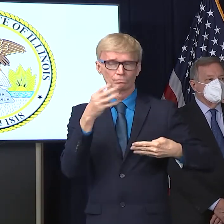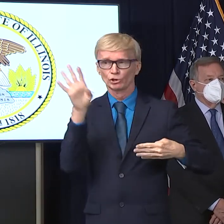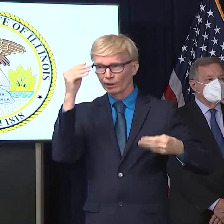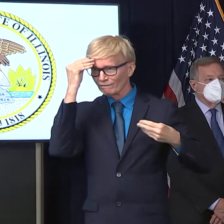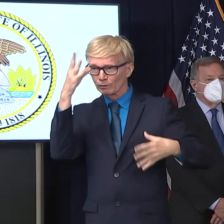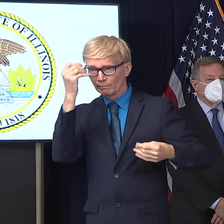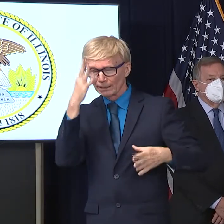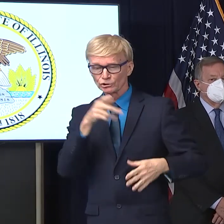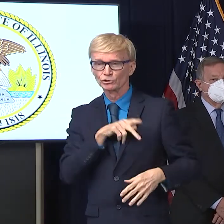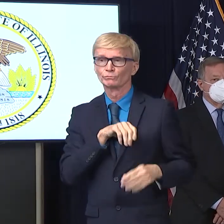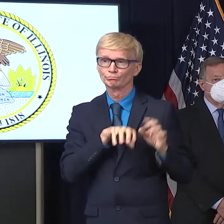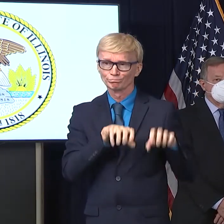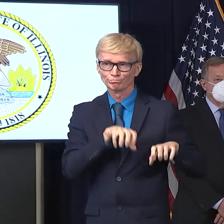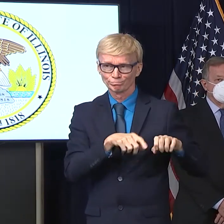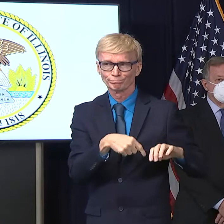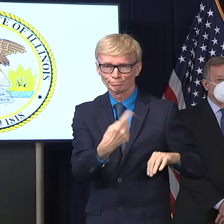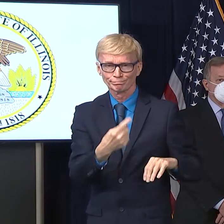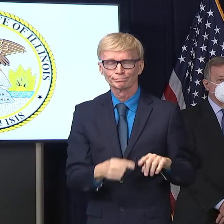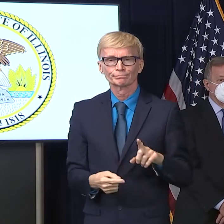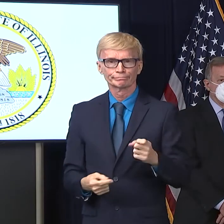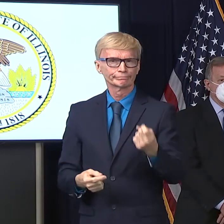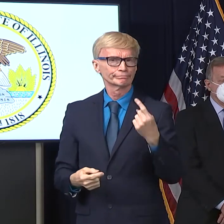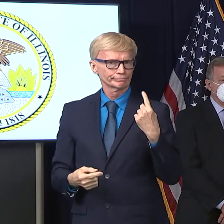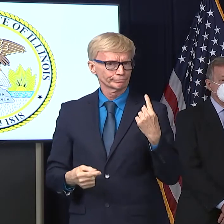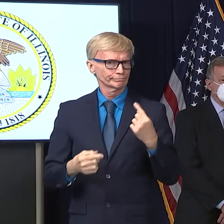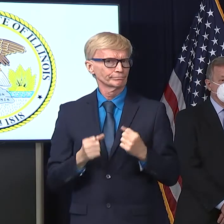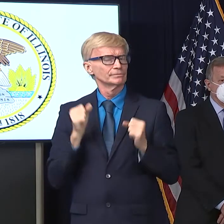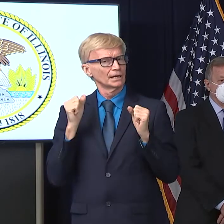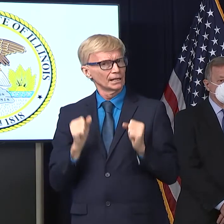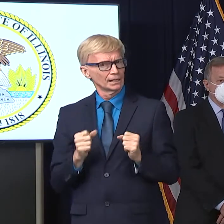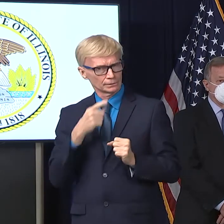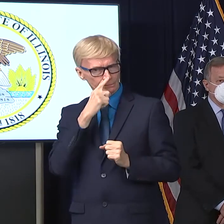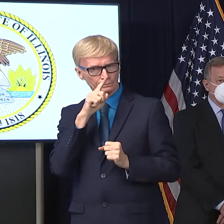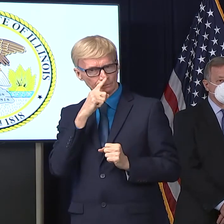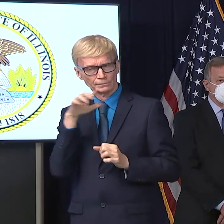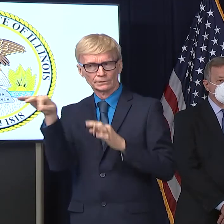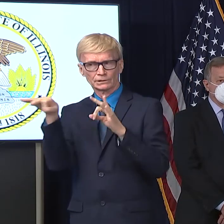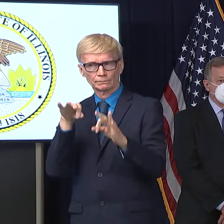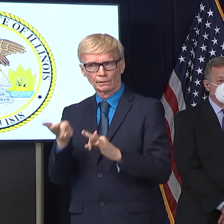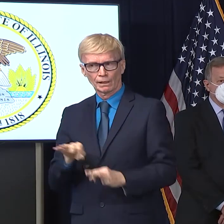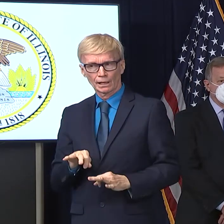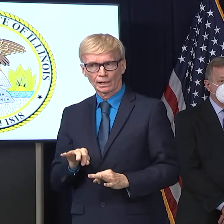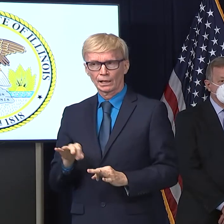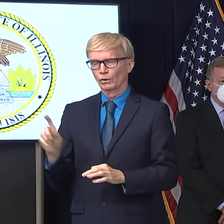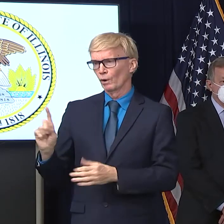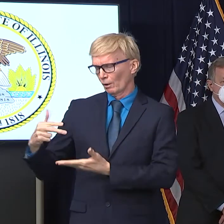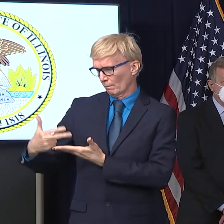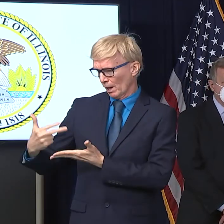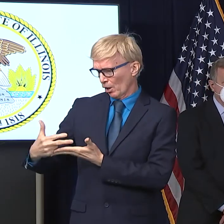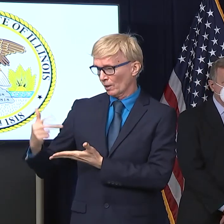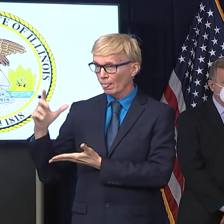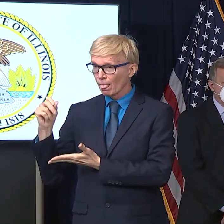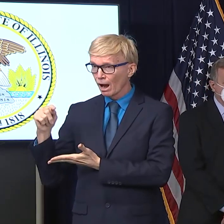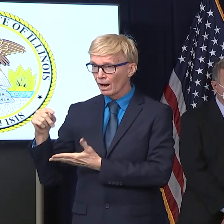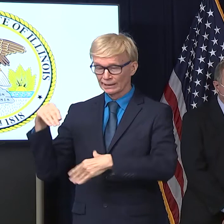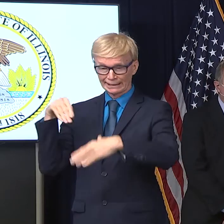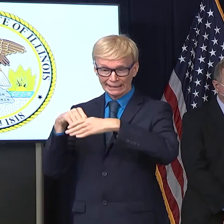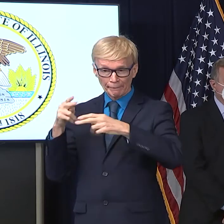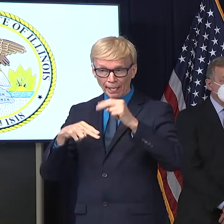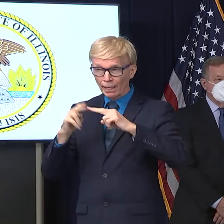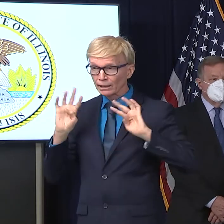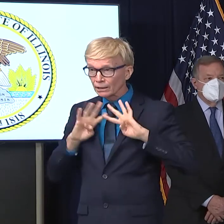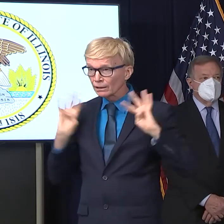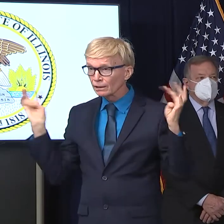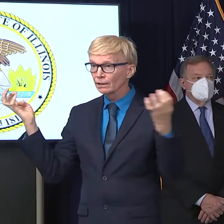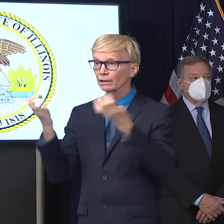in. Governor, this might be a question actually for FEMA, but I'm wondering if you can walk us through if these appointments will be in the parking lot, indoors, drive up, walk up,